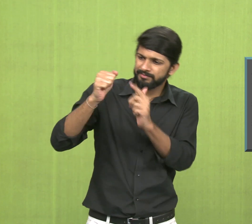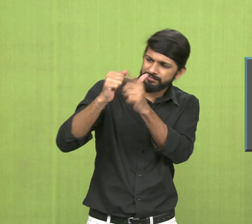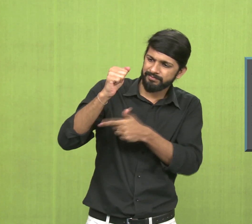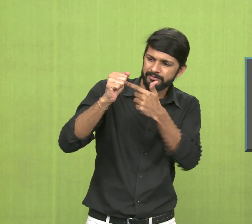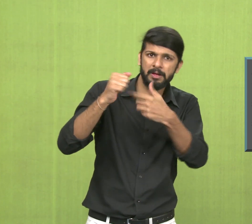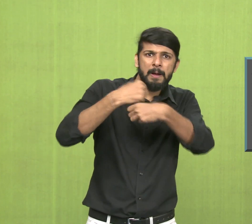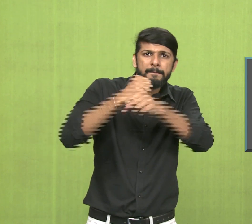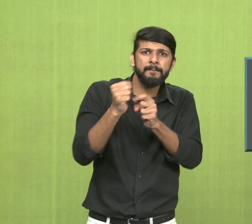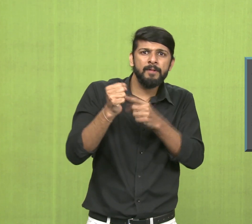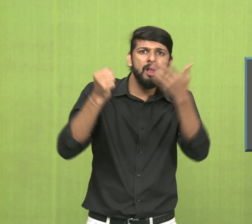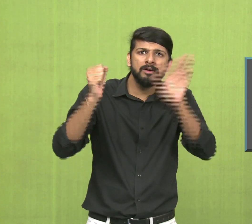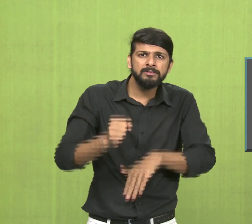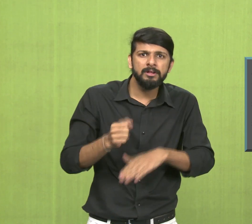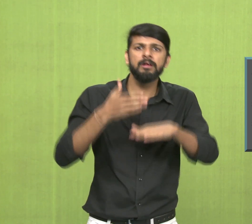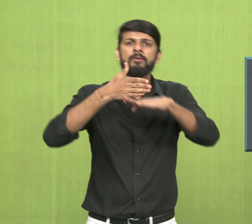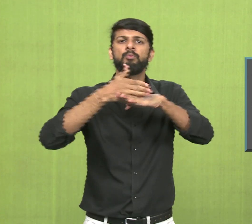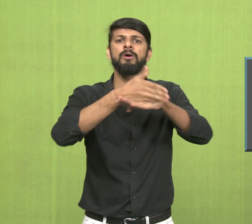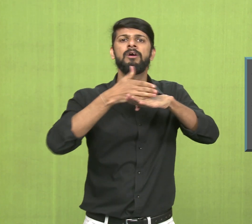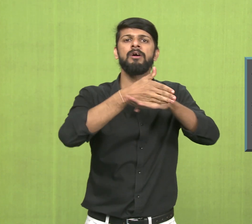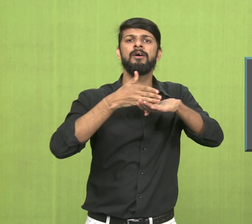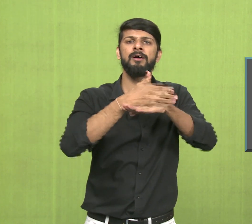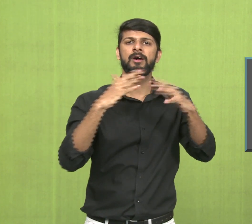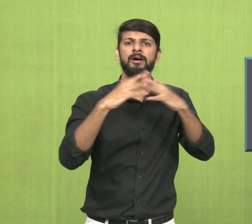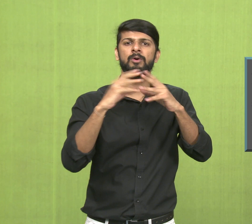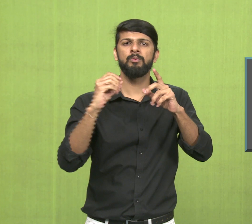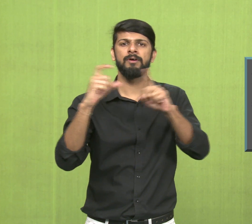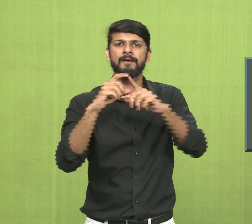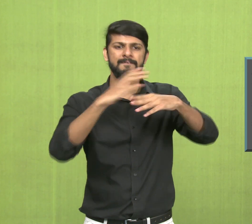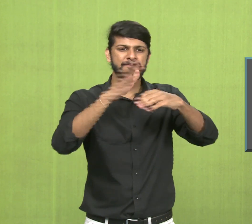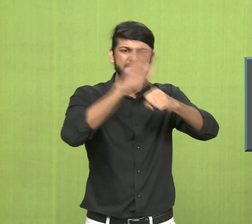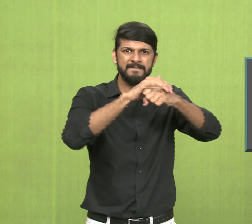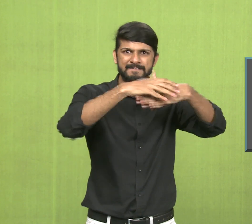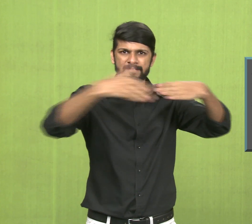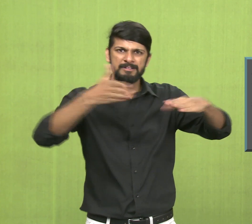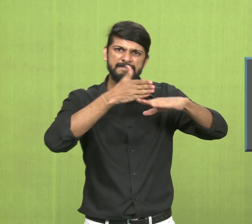Answers. Blocks are made with materials like wood,